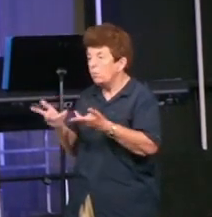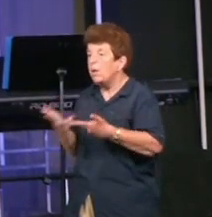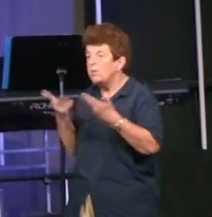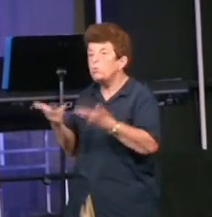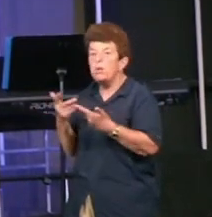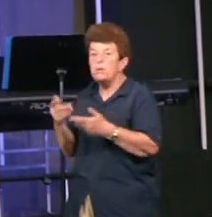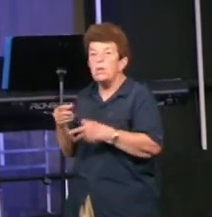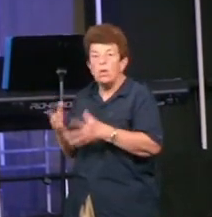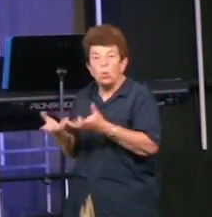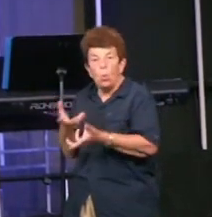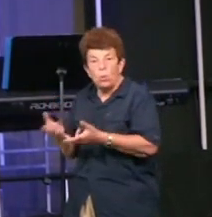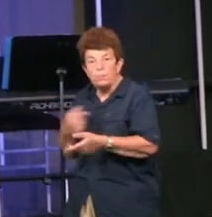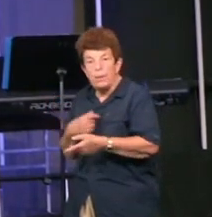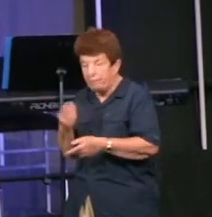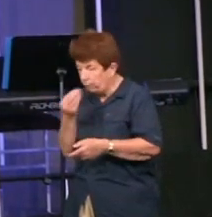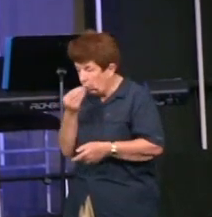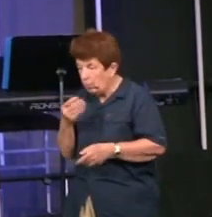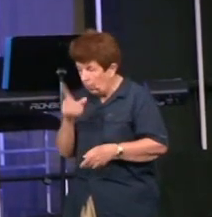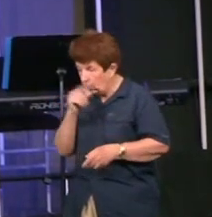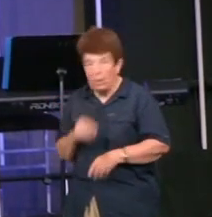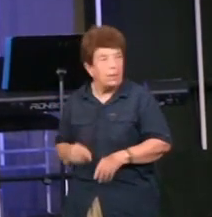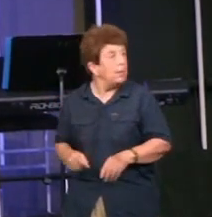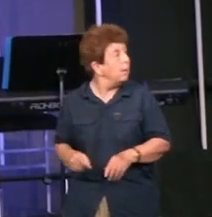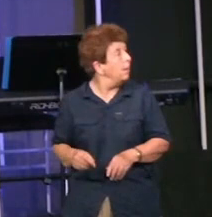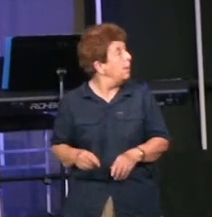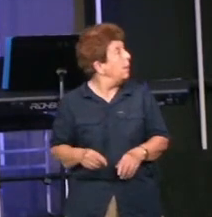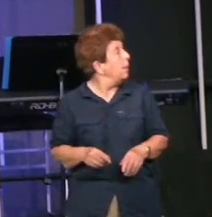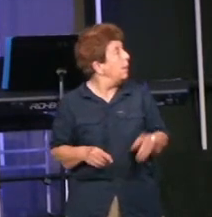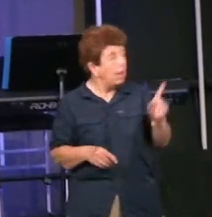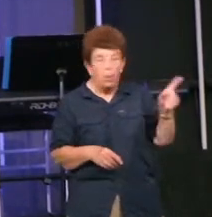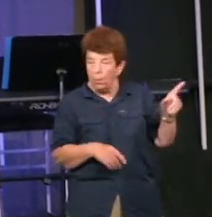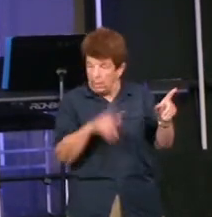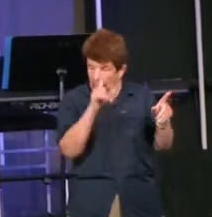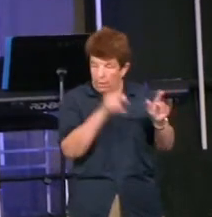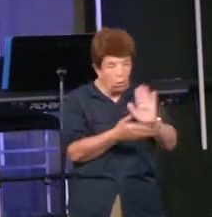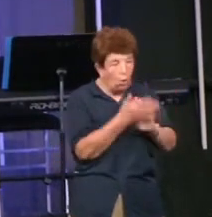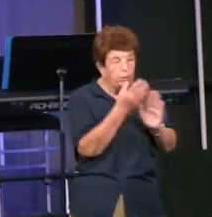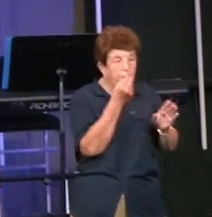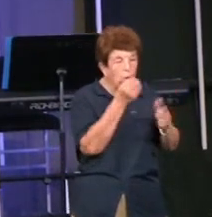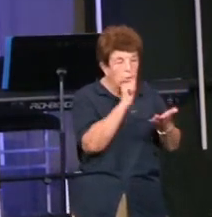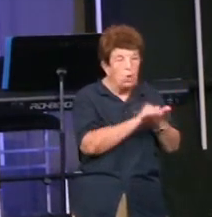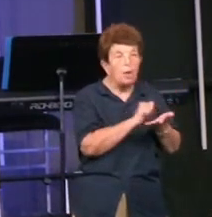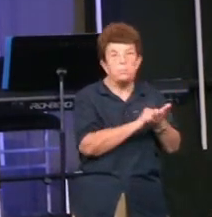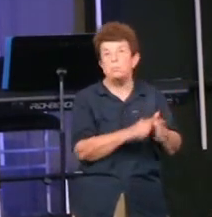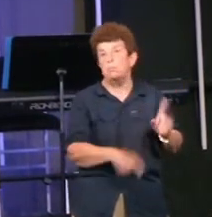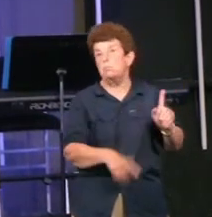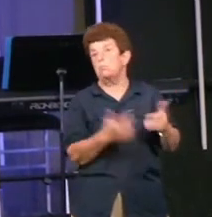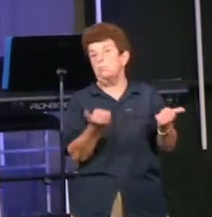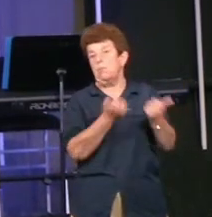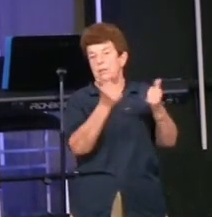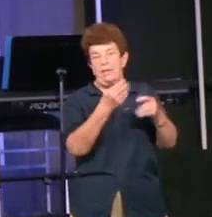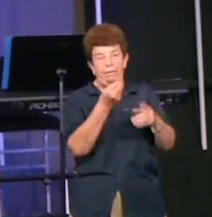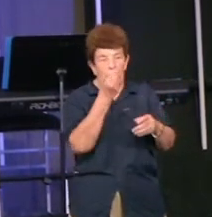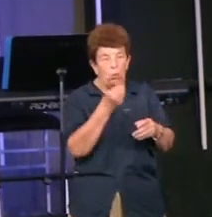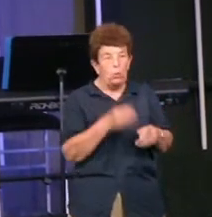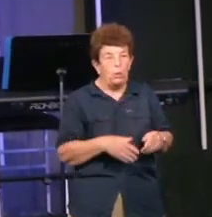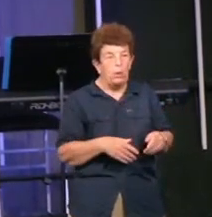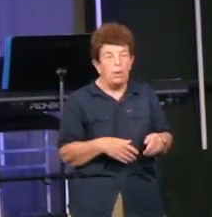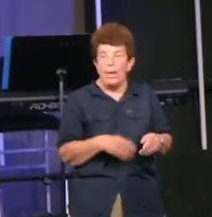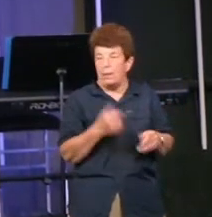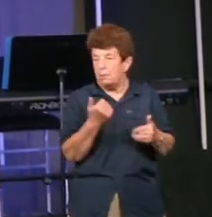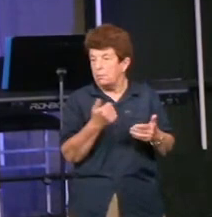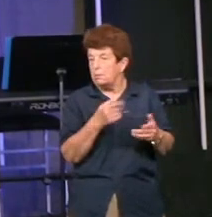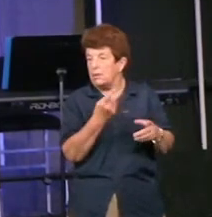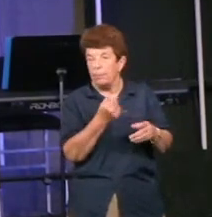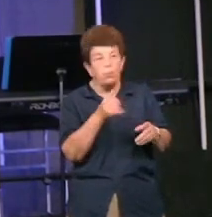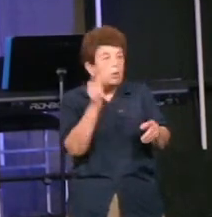can go to restaurants, but failing that, we can go to grocery stores and they've got all the food we could ever dream of, plus some that we've never even heard